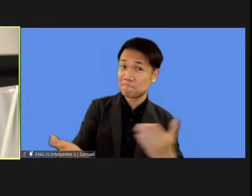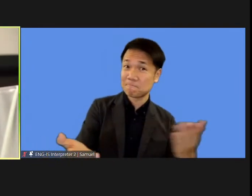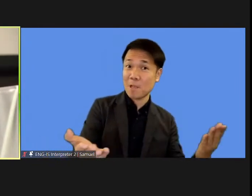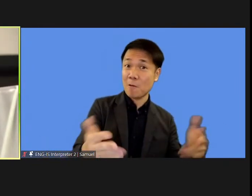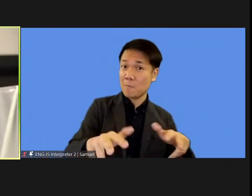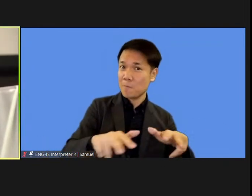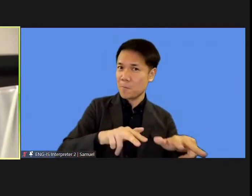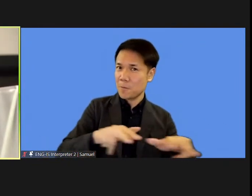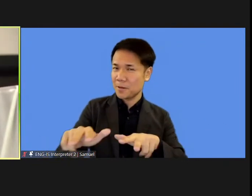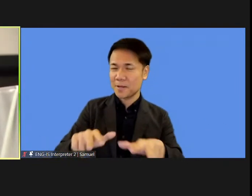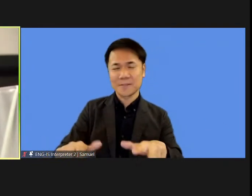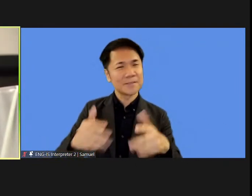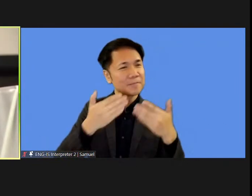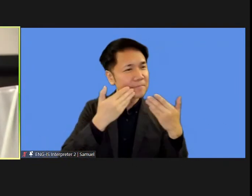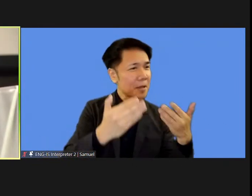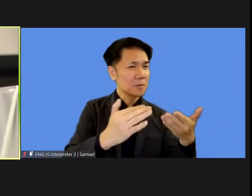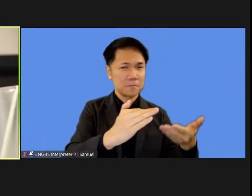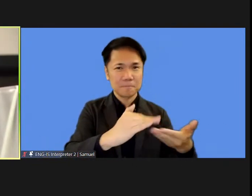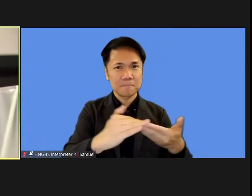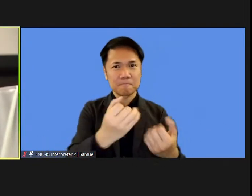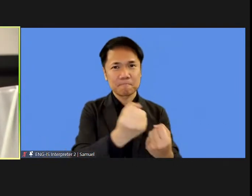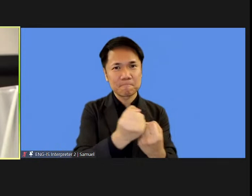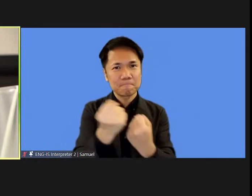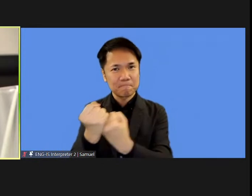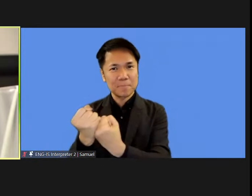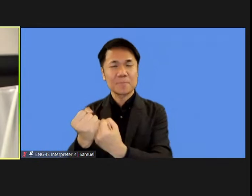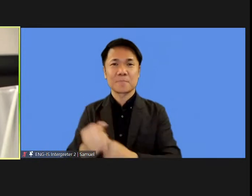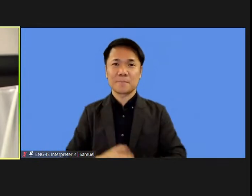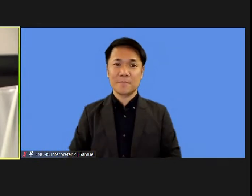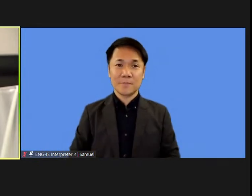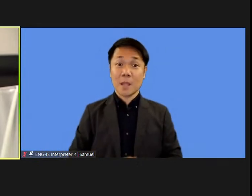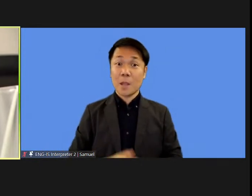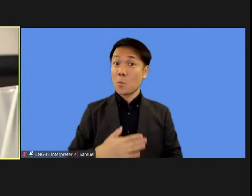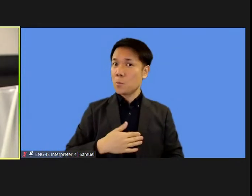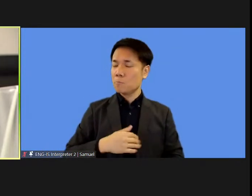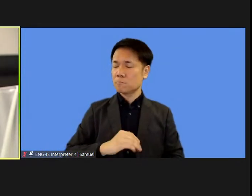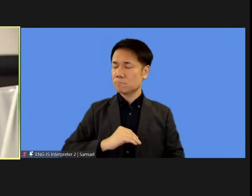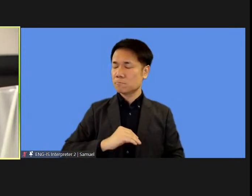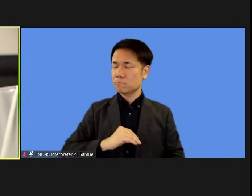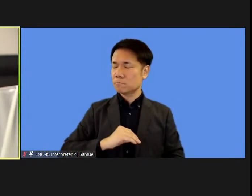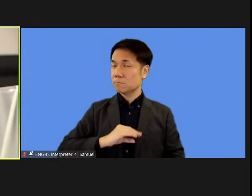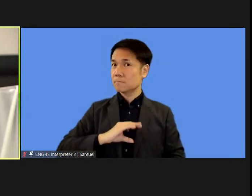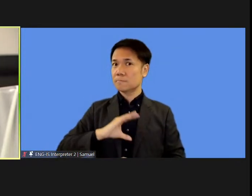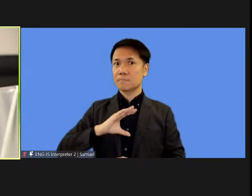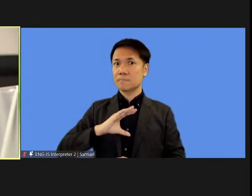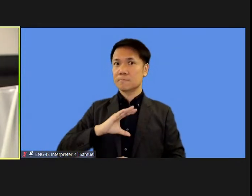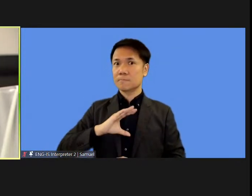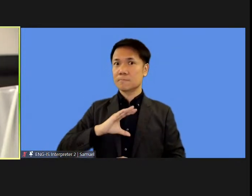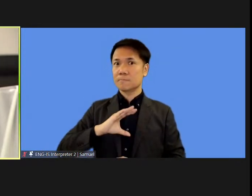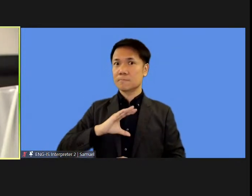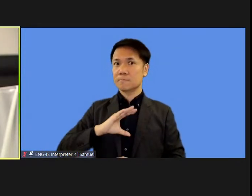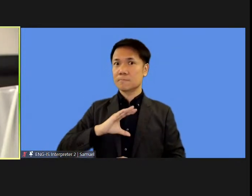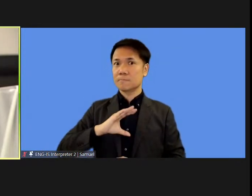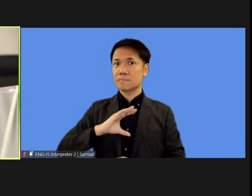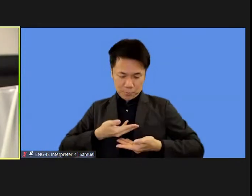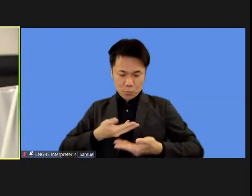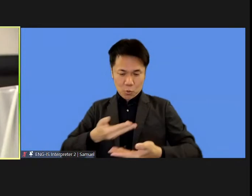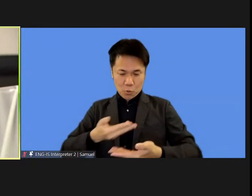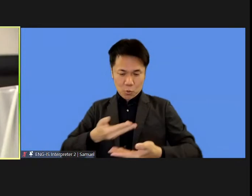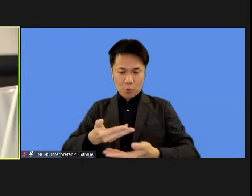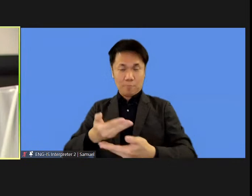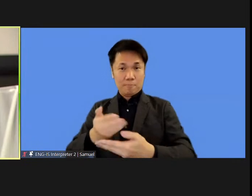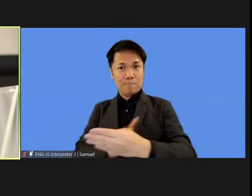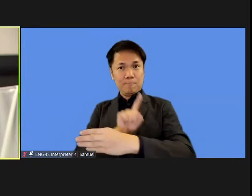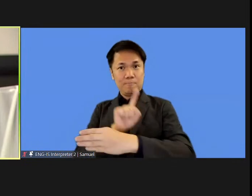also like to say we are excited and proud to be part of these discussions with a view to